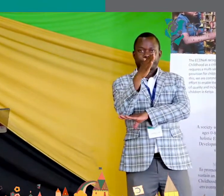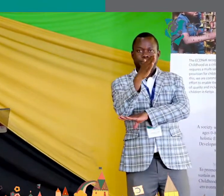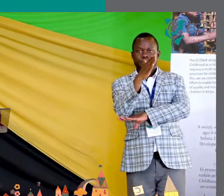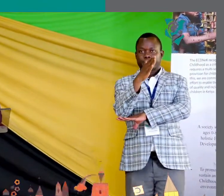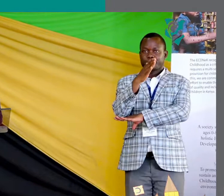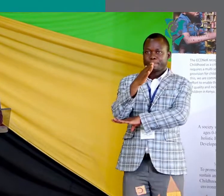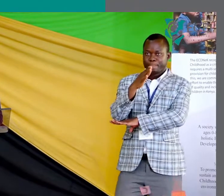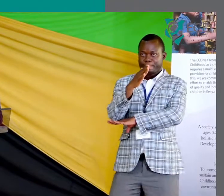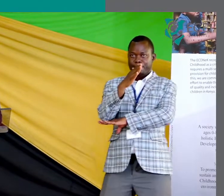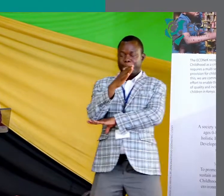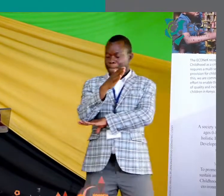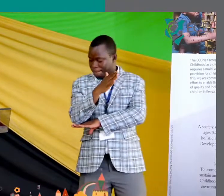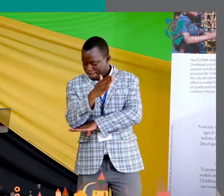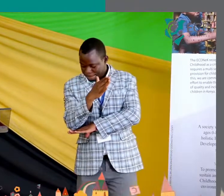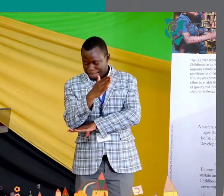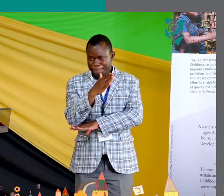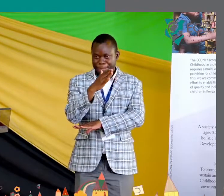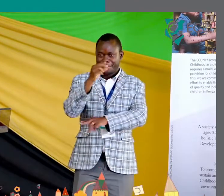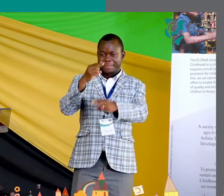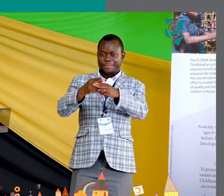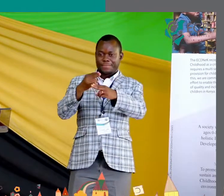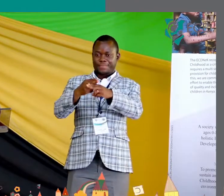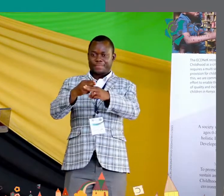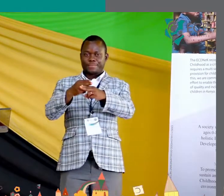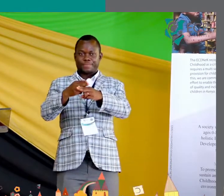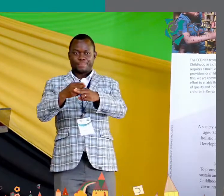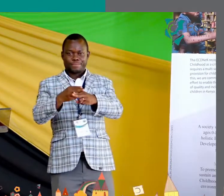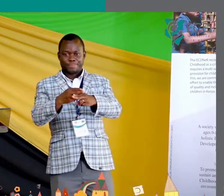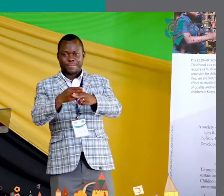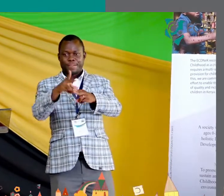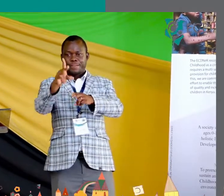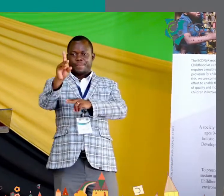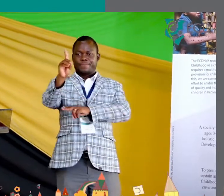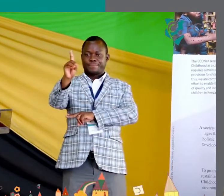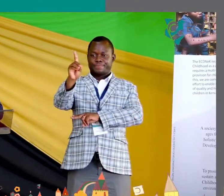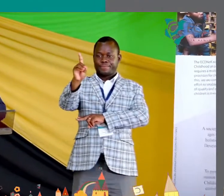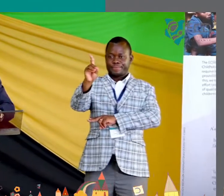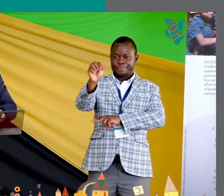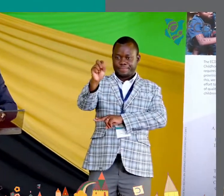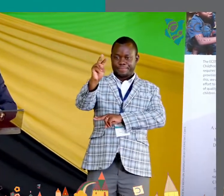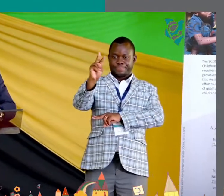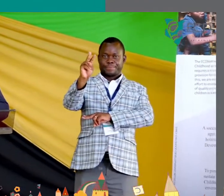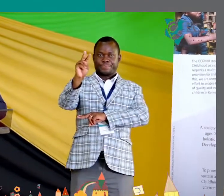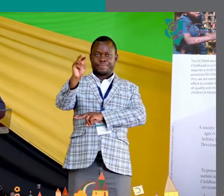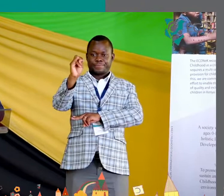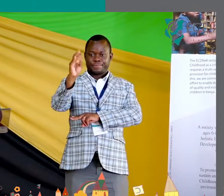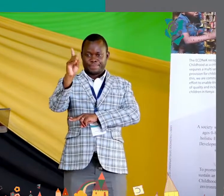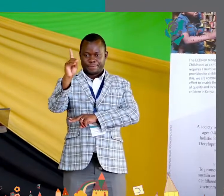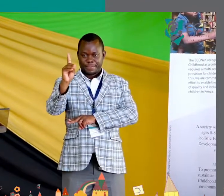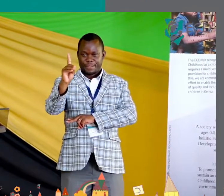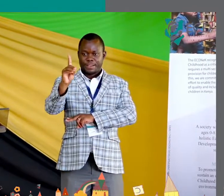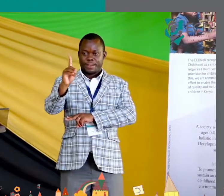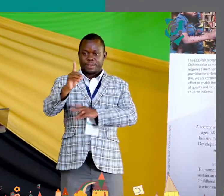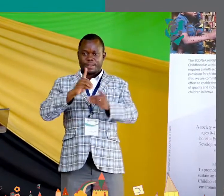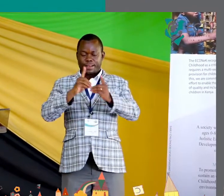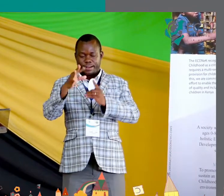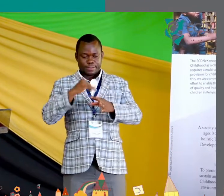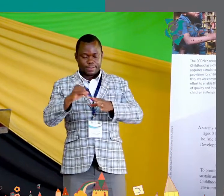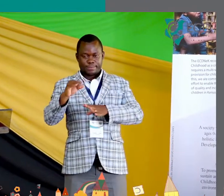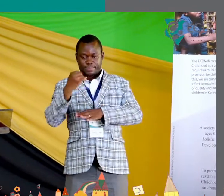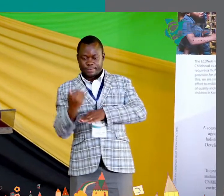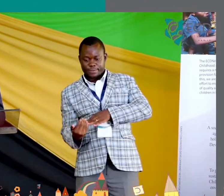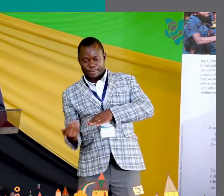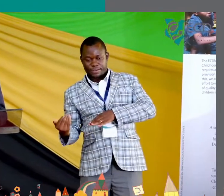My name is Makada David, Acting Deputy Director, ECD. Briefly, I will give